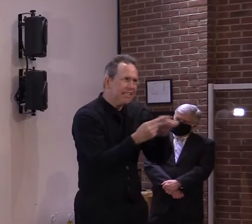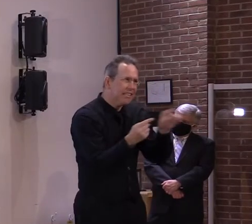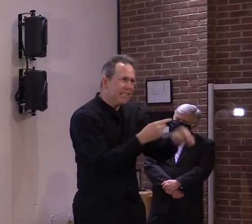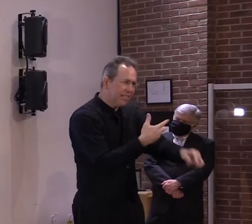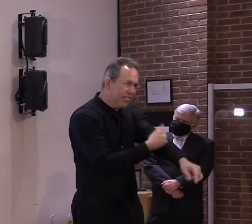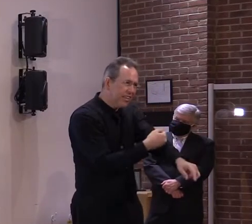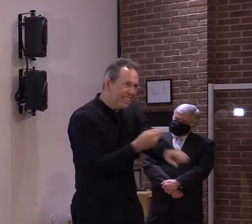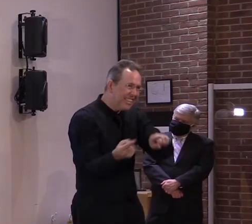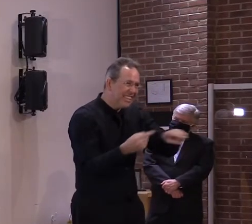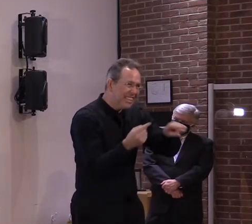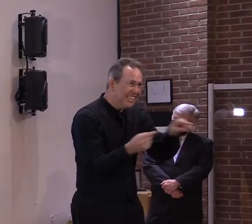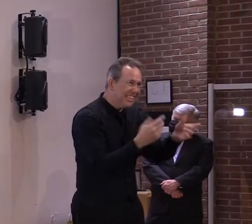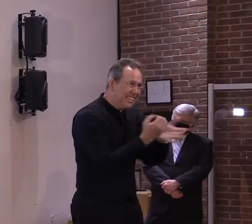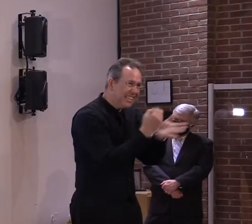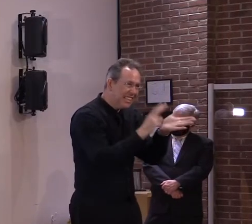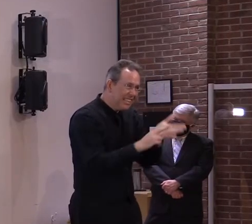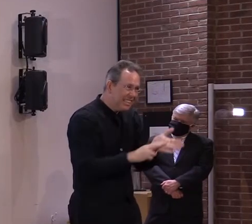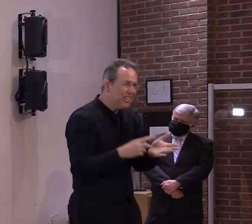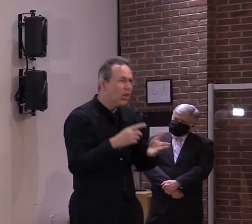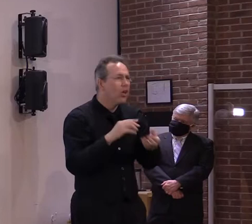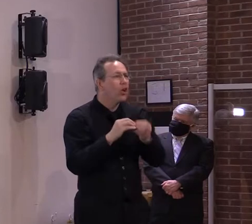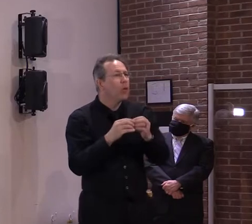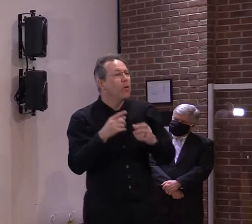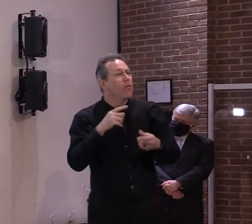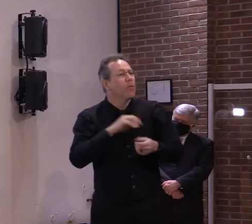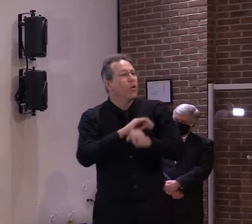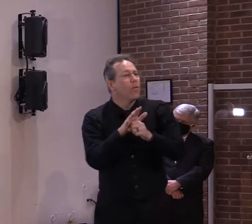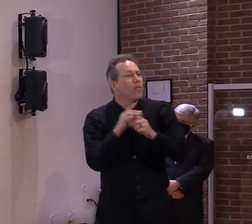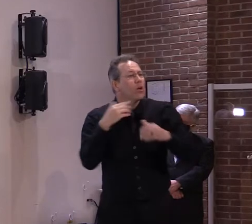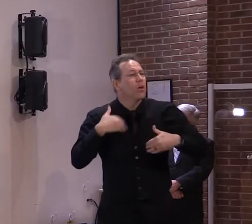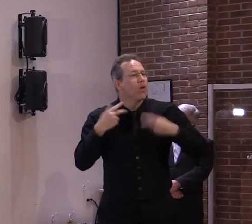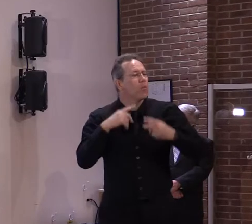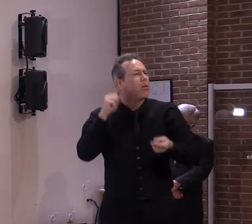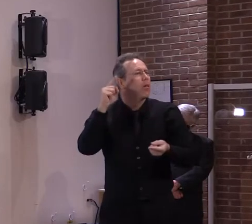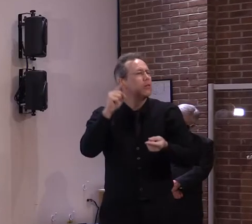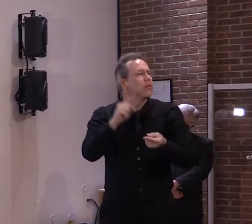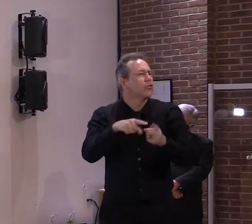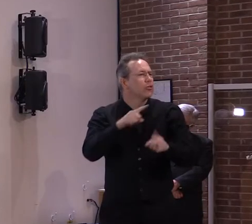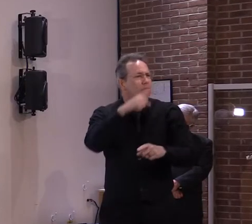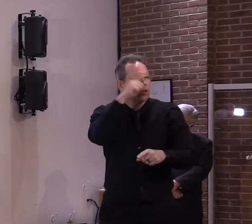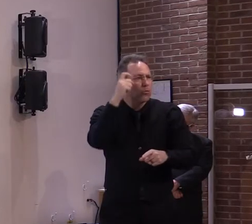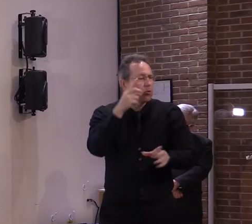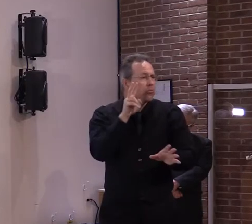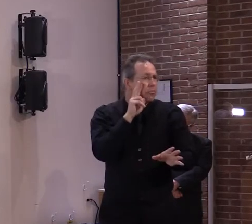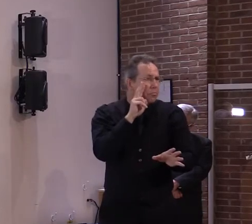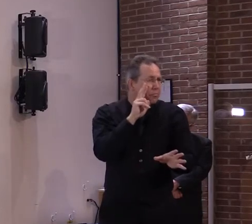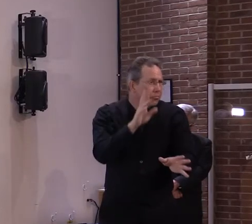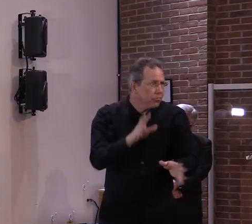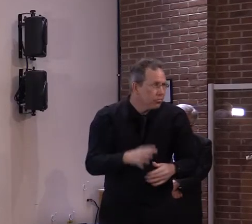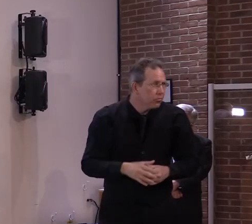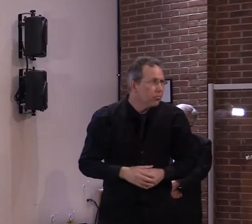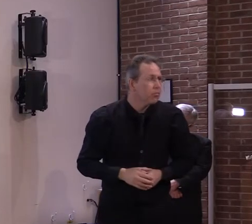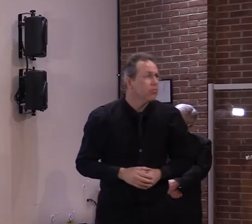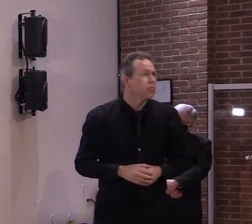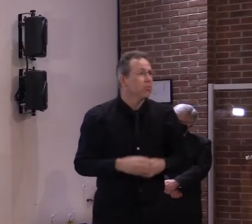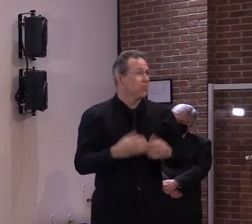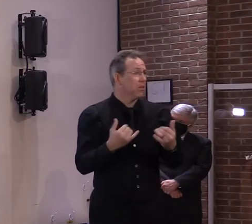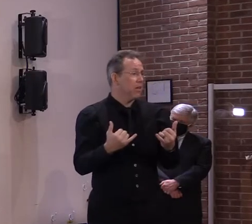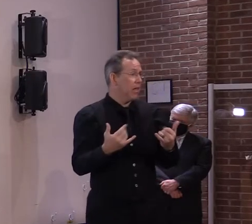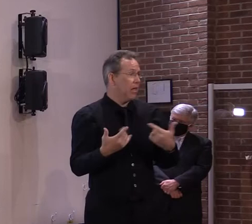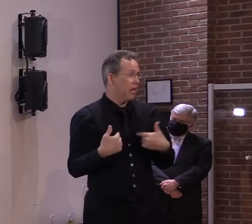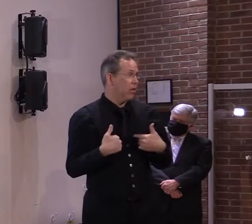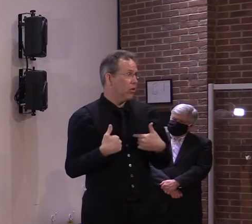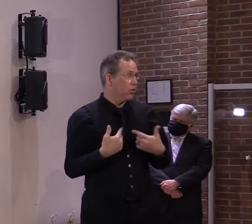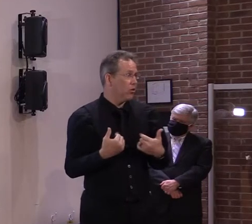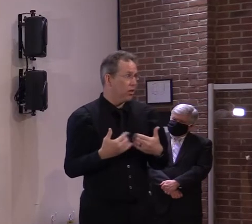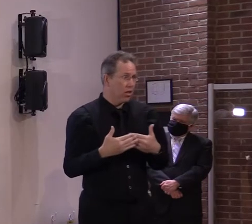age demographic. So even now, we see so few cases on a given night of